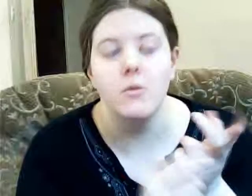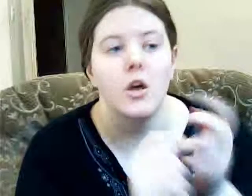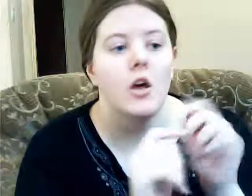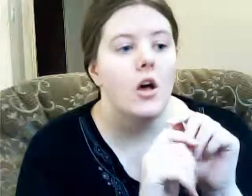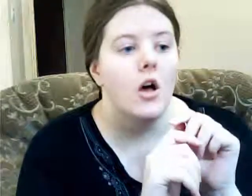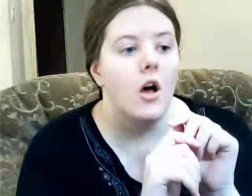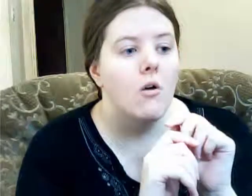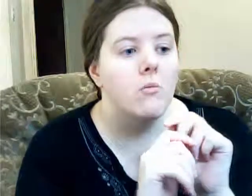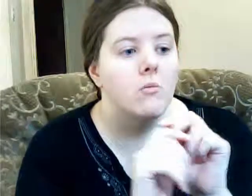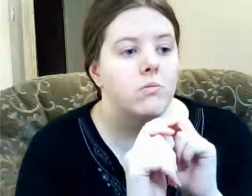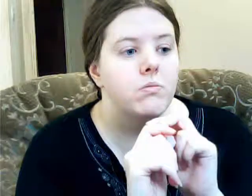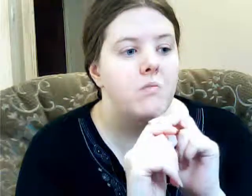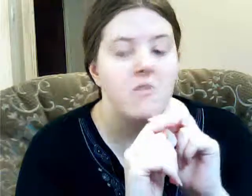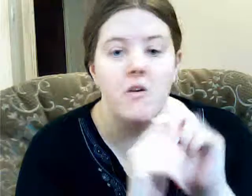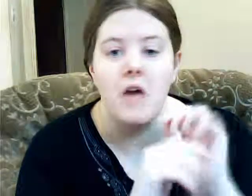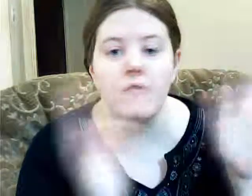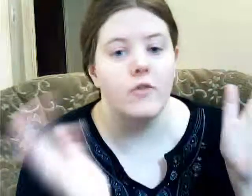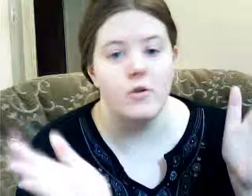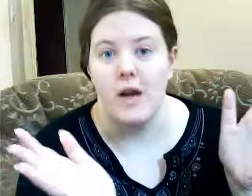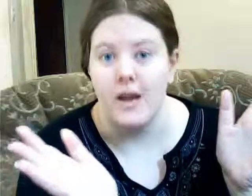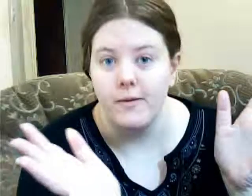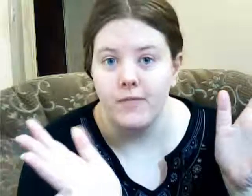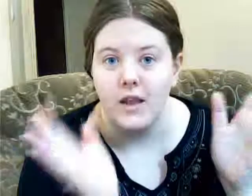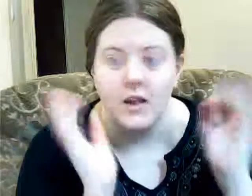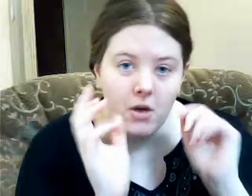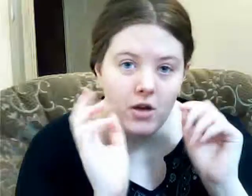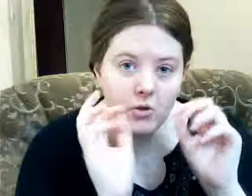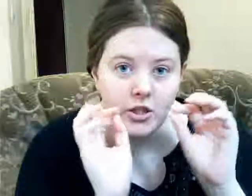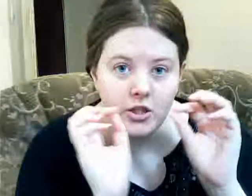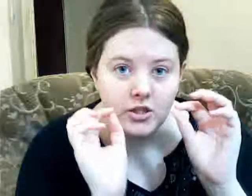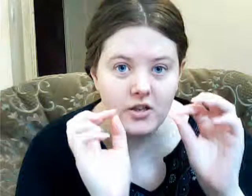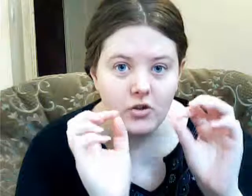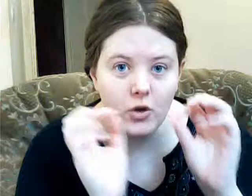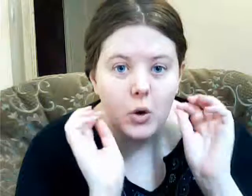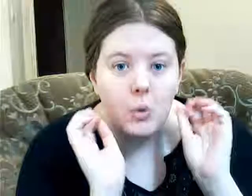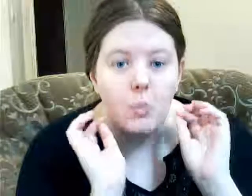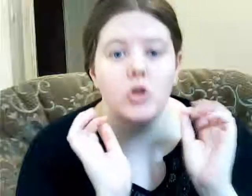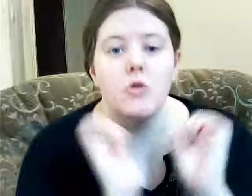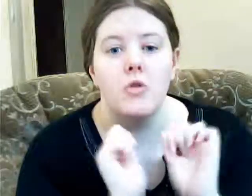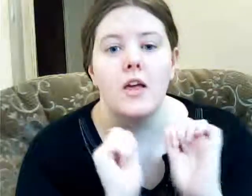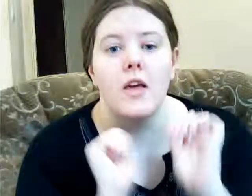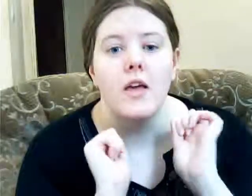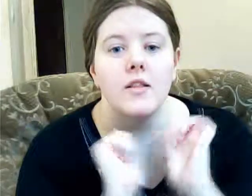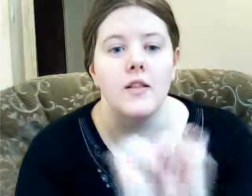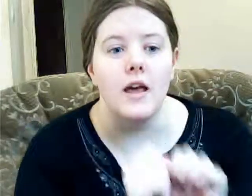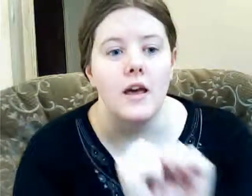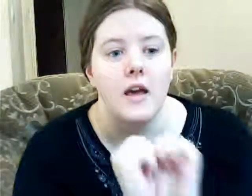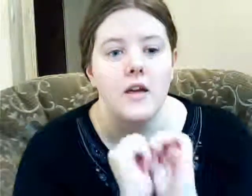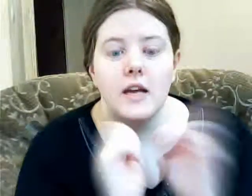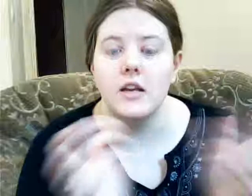um they're everywhere now my question is this what do you think that they're taking